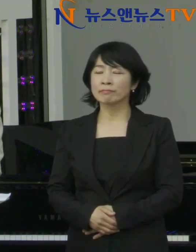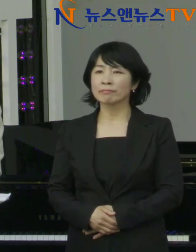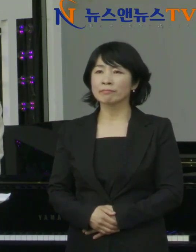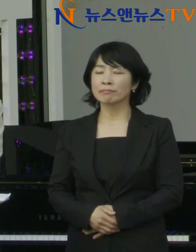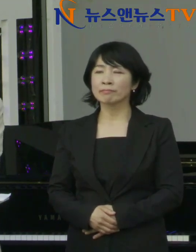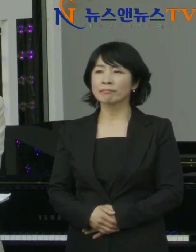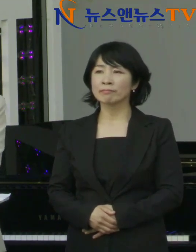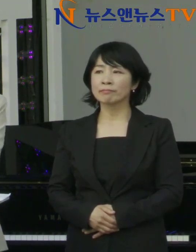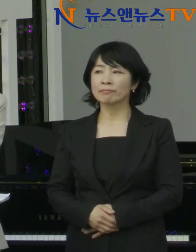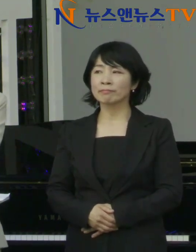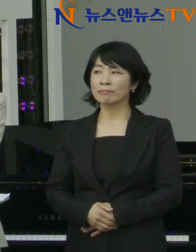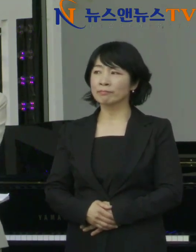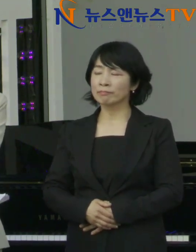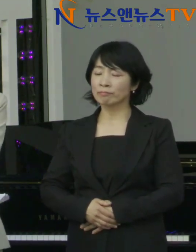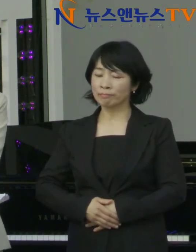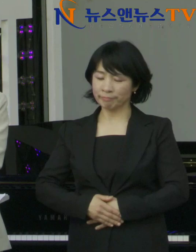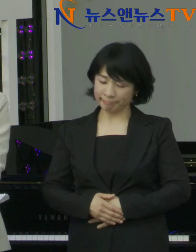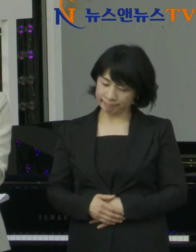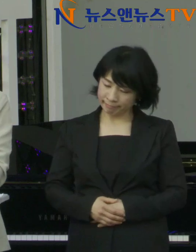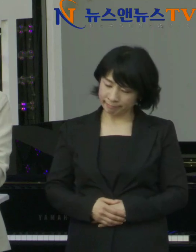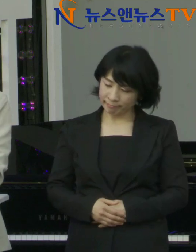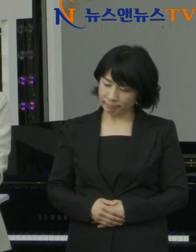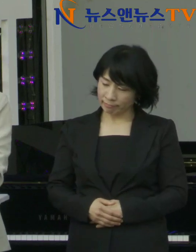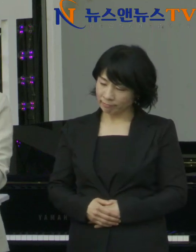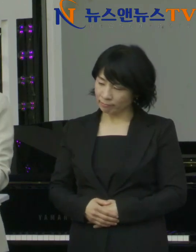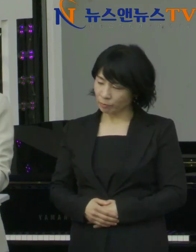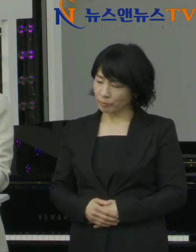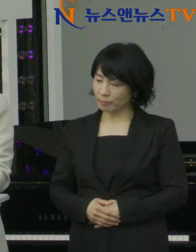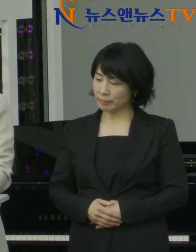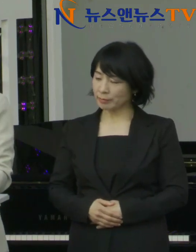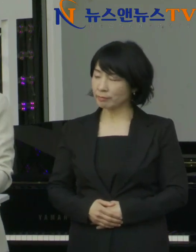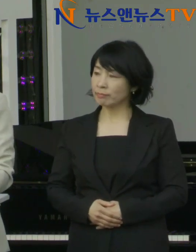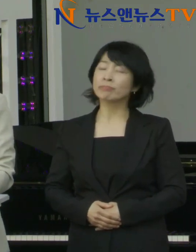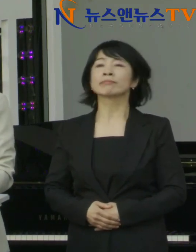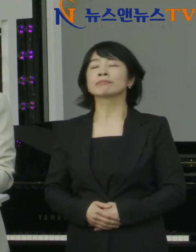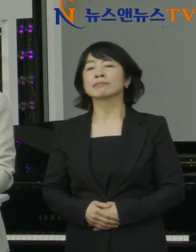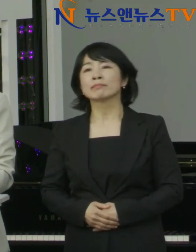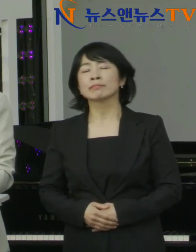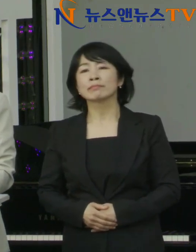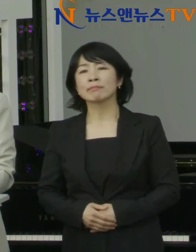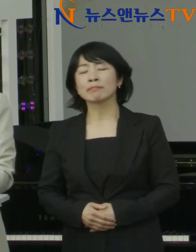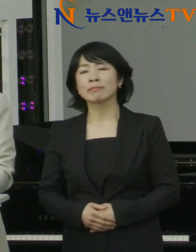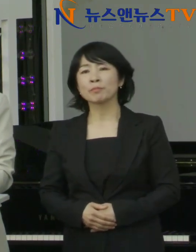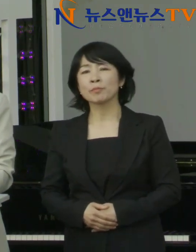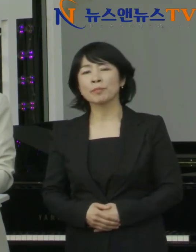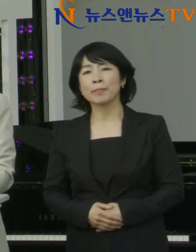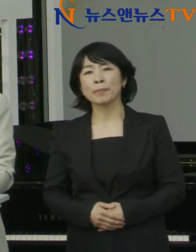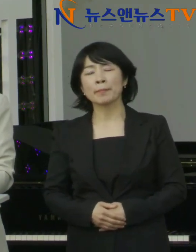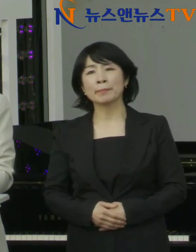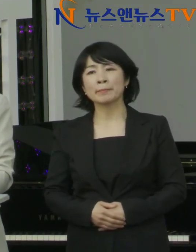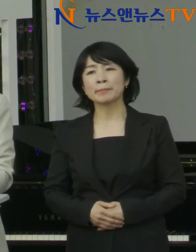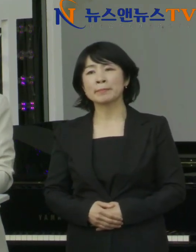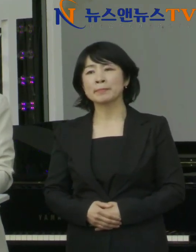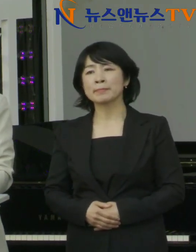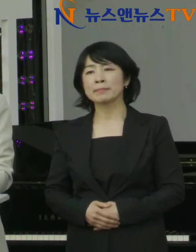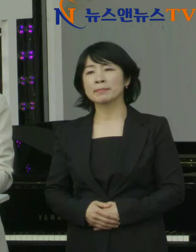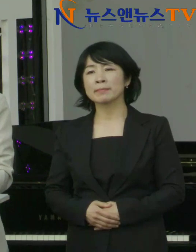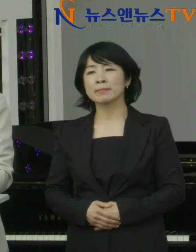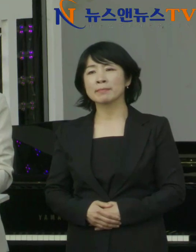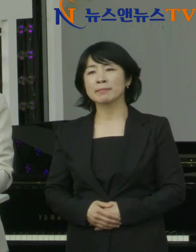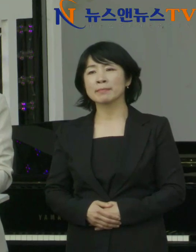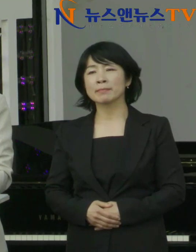exhibitions, hand-on activities and performances and sales events as well. Particularly, noteworthy